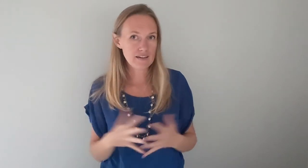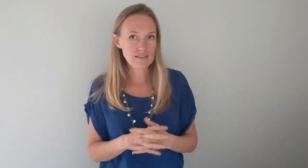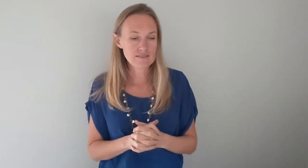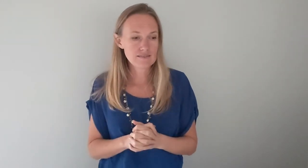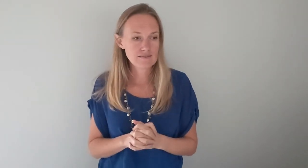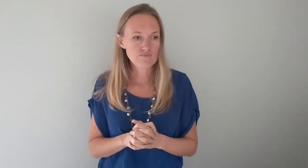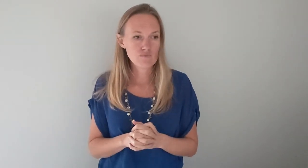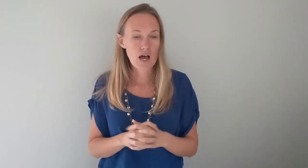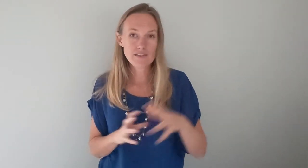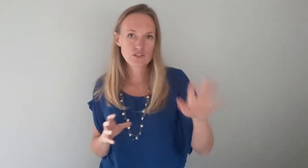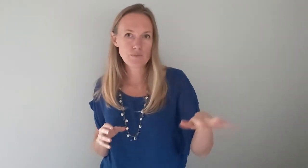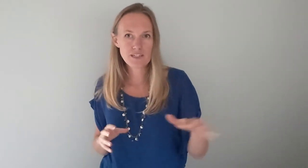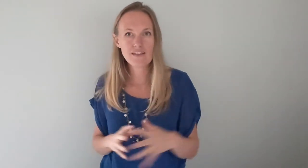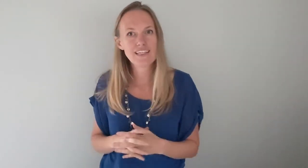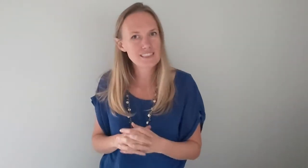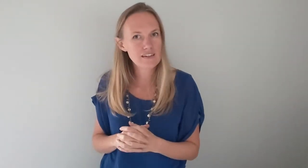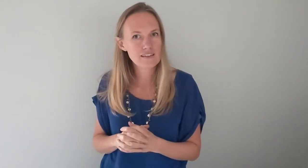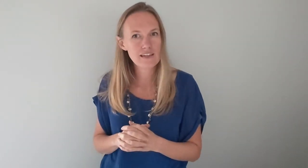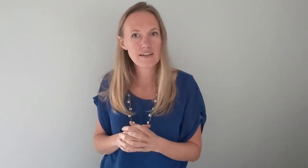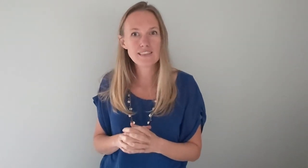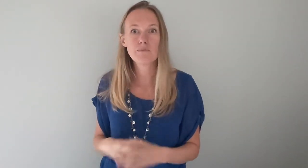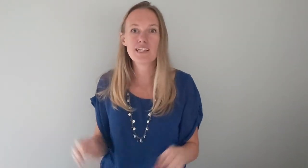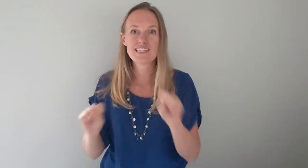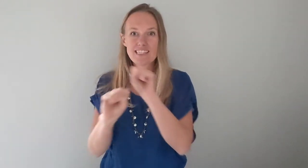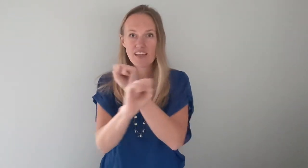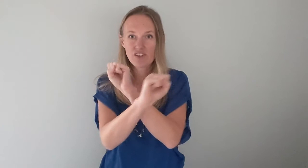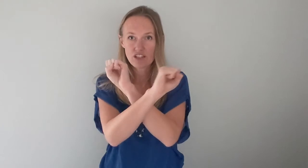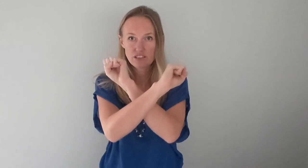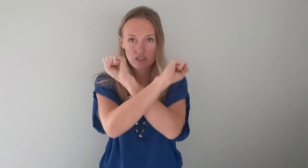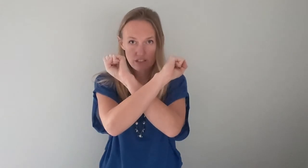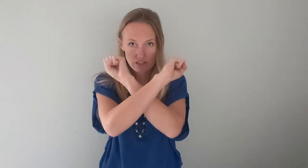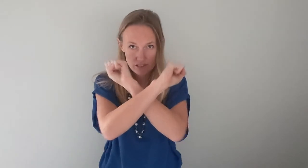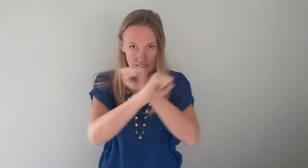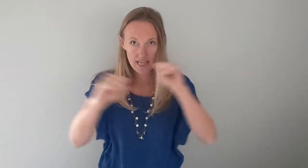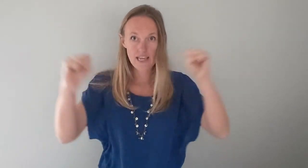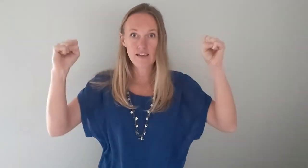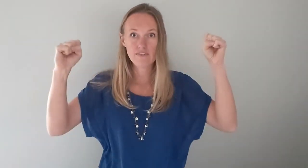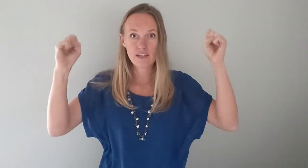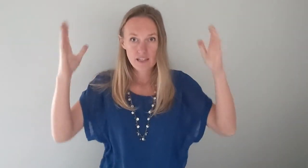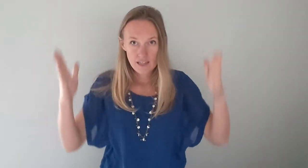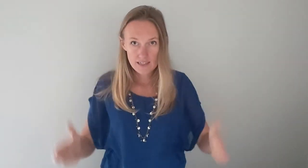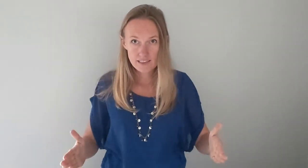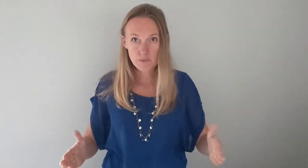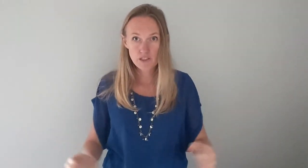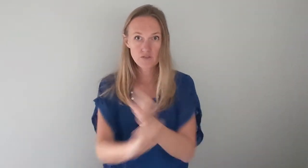little unscripted, like it's not on the lyrics, but it's Savior. So you're gonna do save, and it's a person